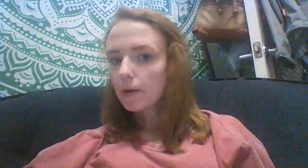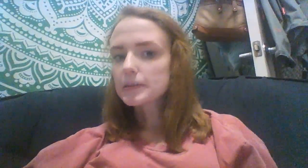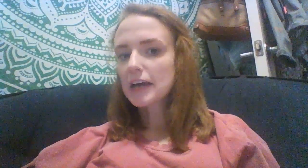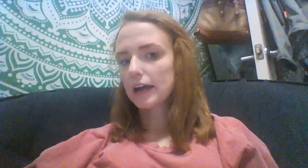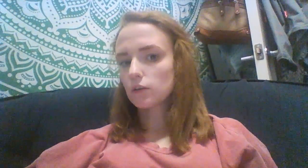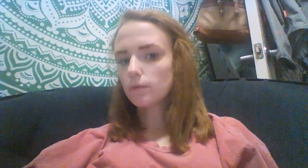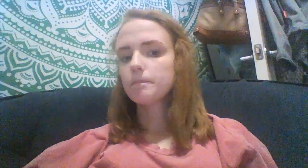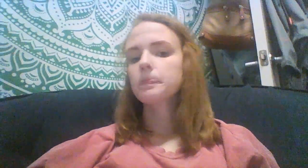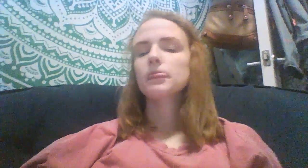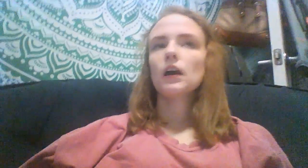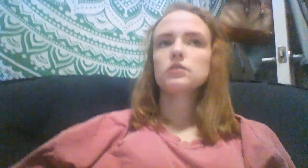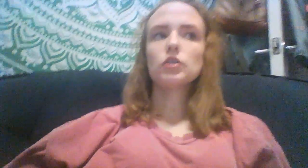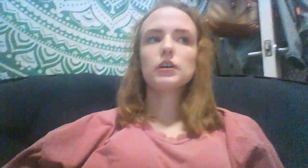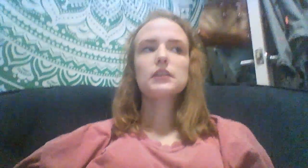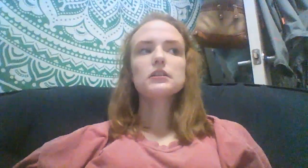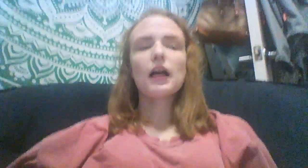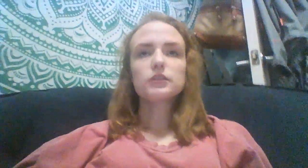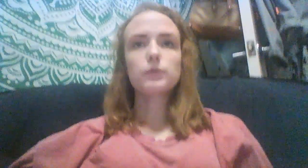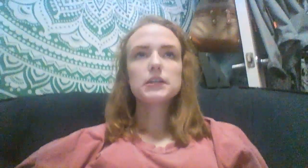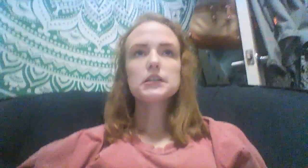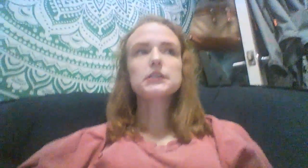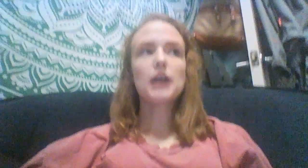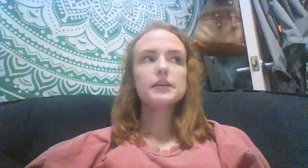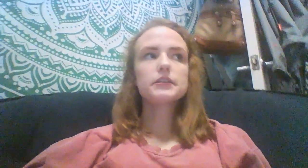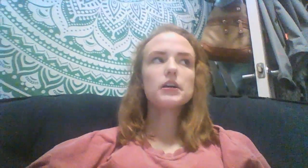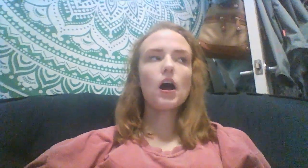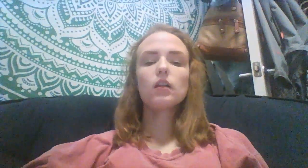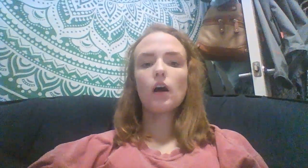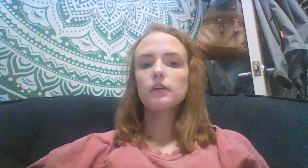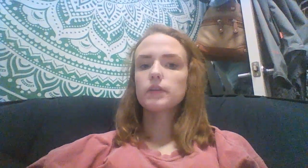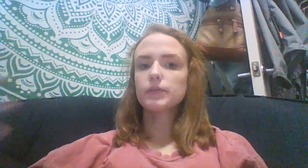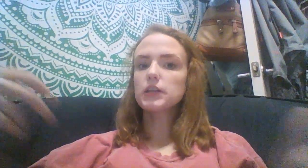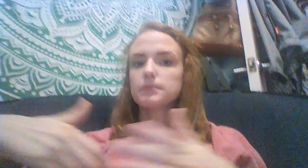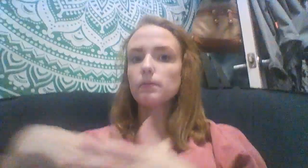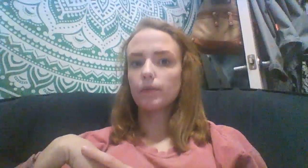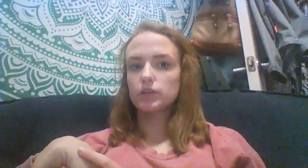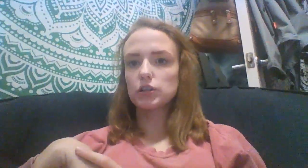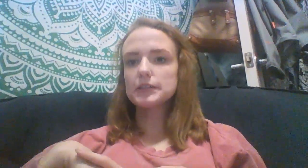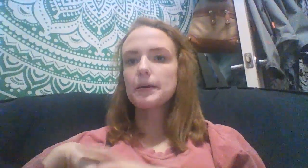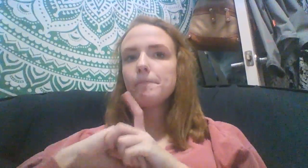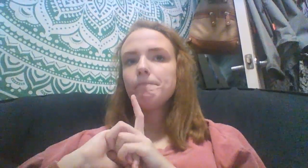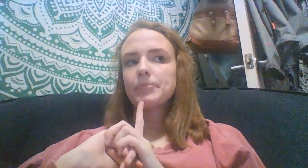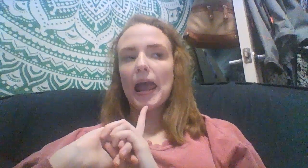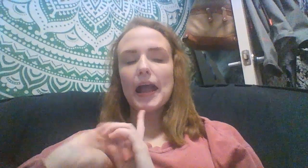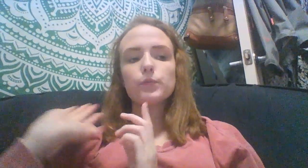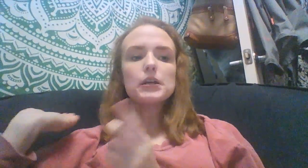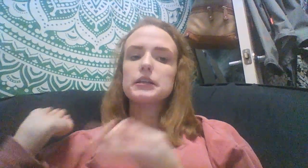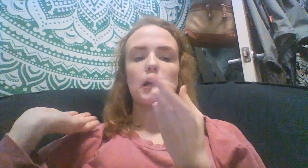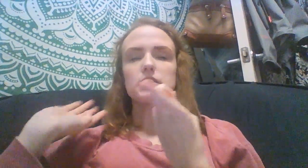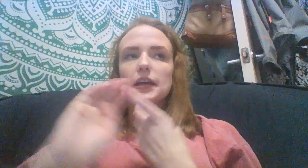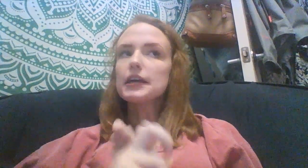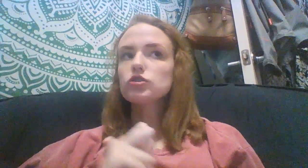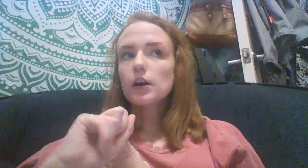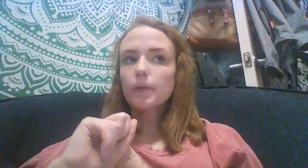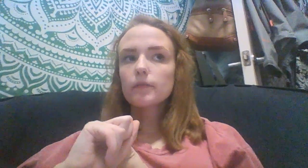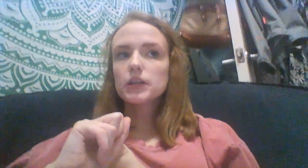the title, during this class we discussed a lot of different types of privileges, and we discussed the history of